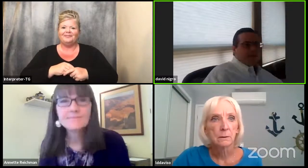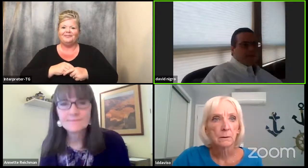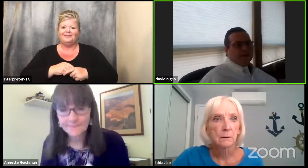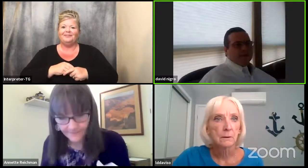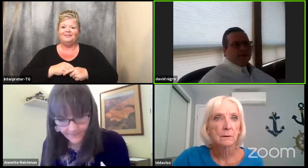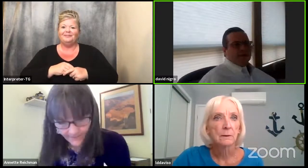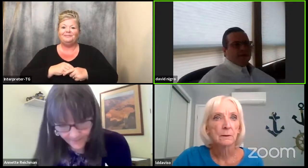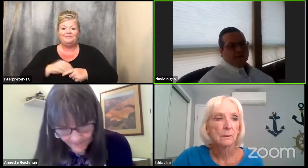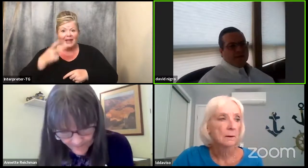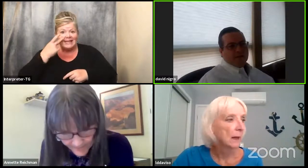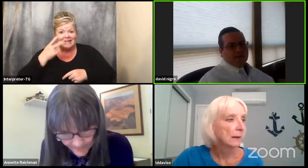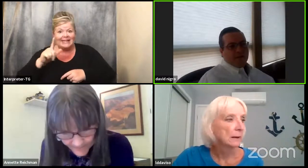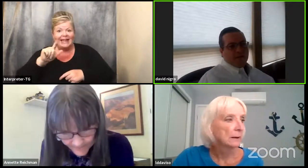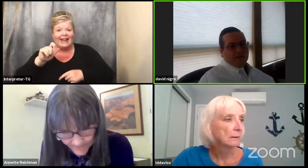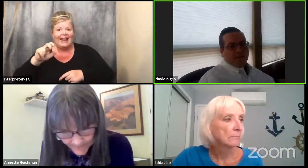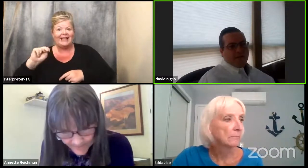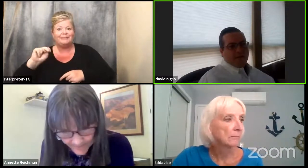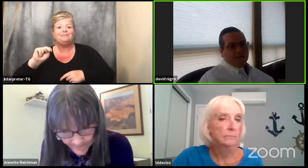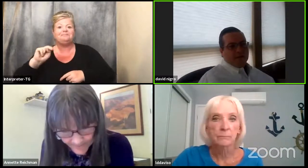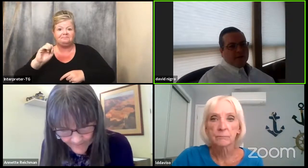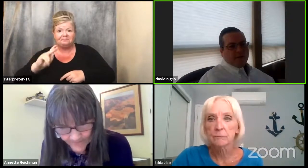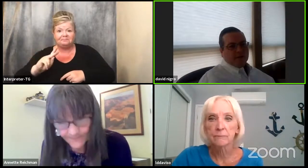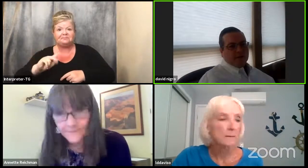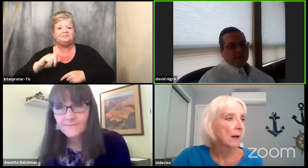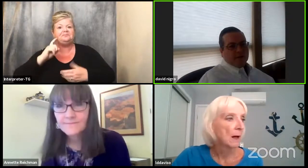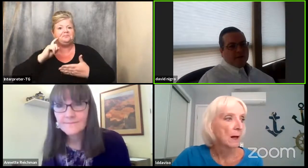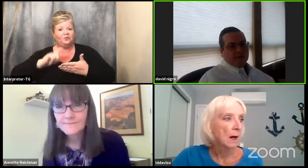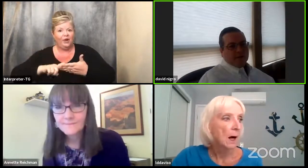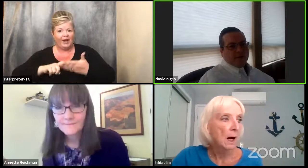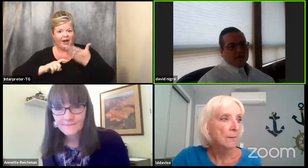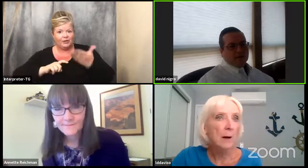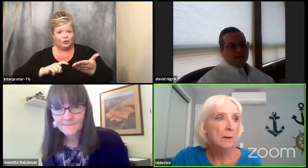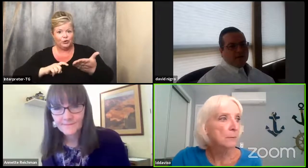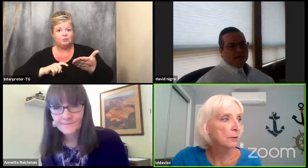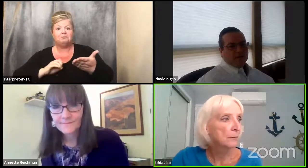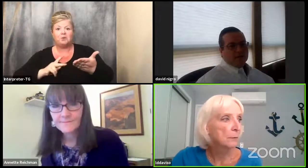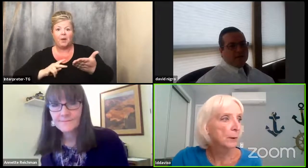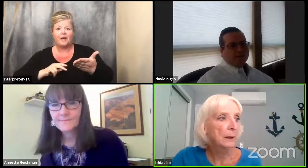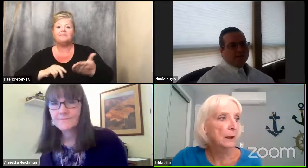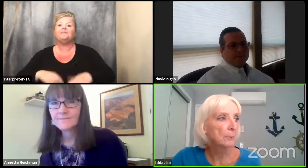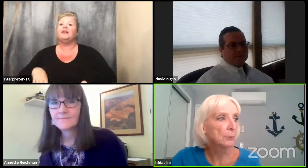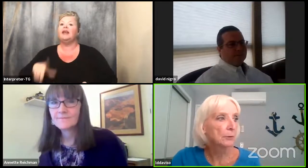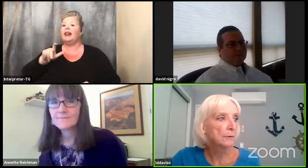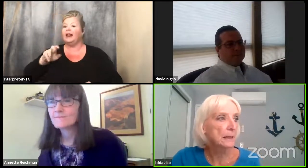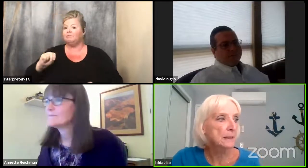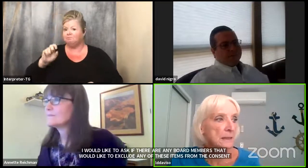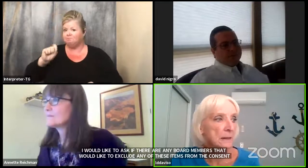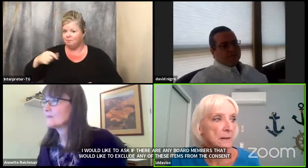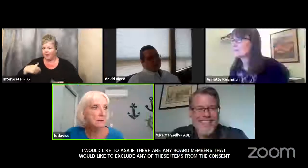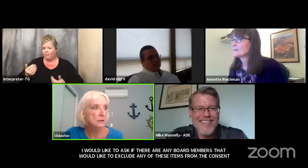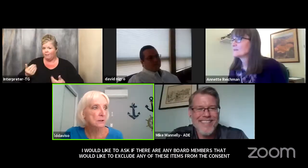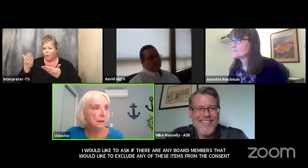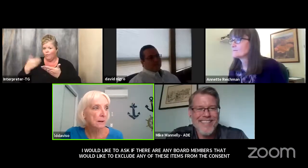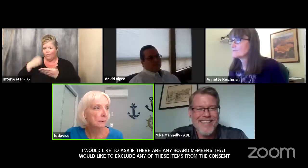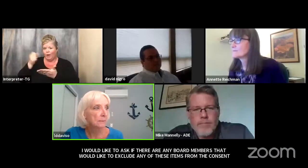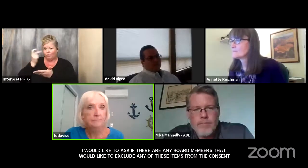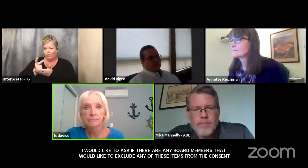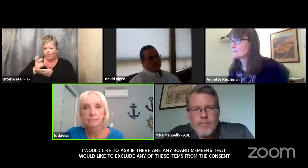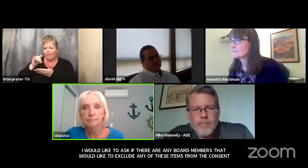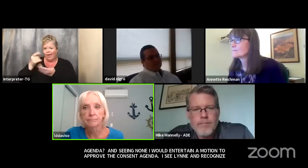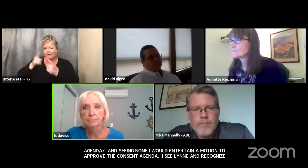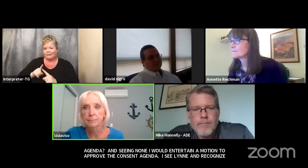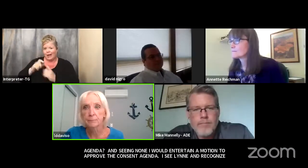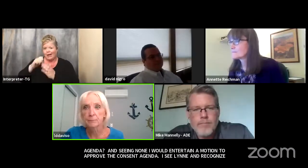I see Lynn and recognize Lynn. I move that we approve the consent agenda.